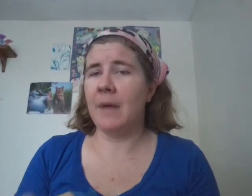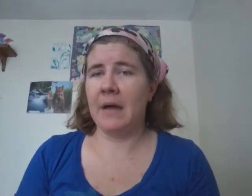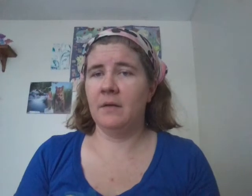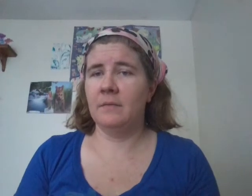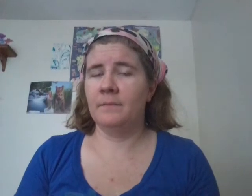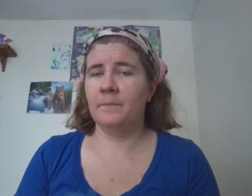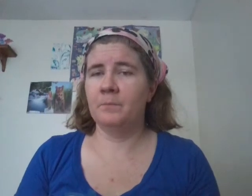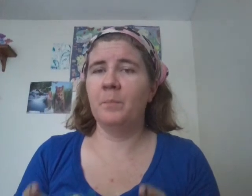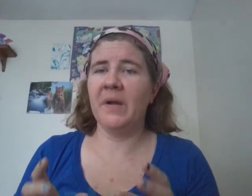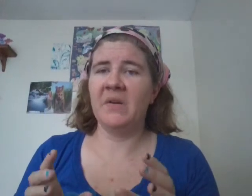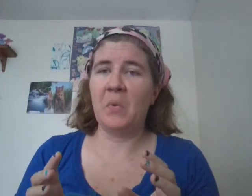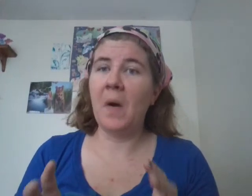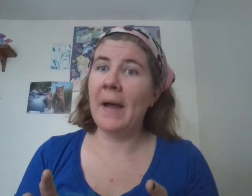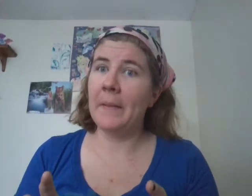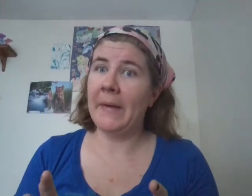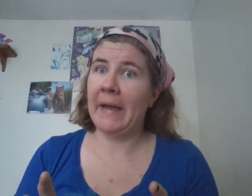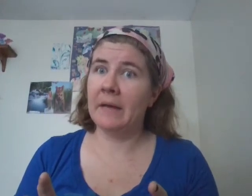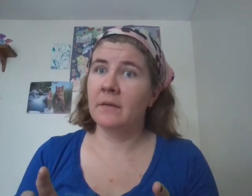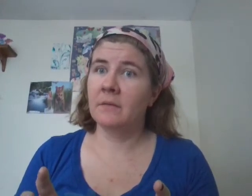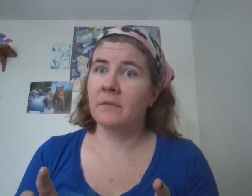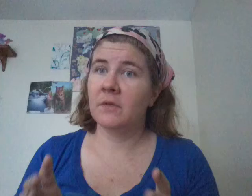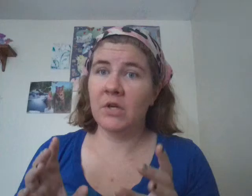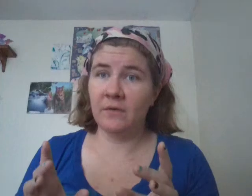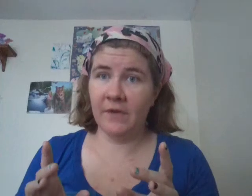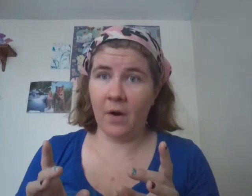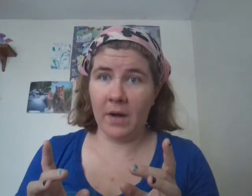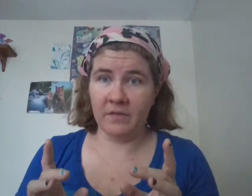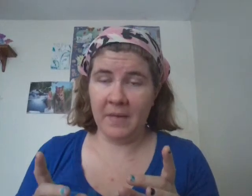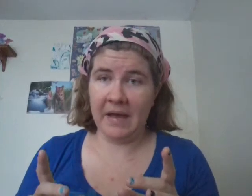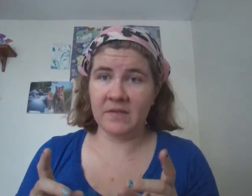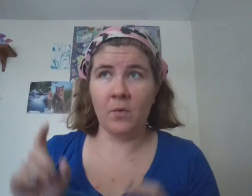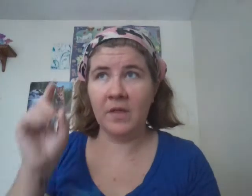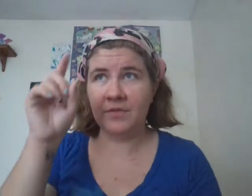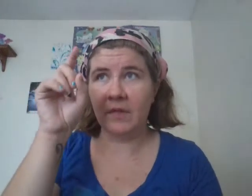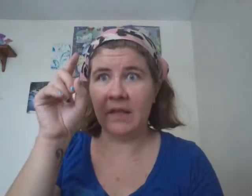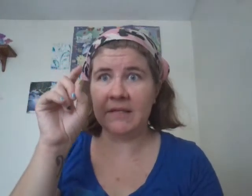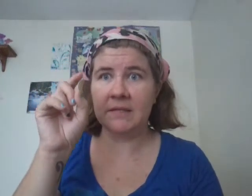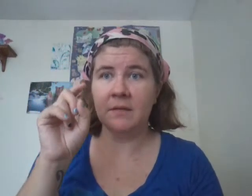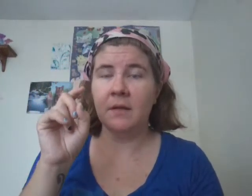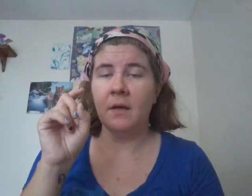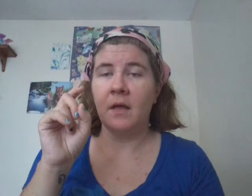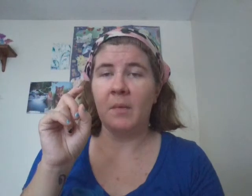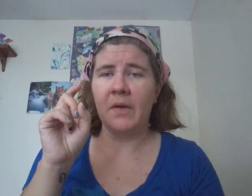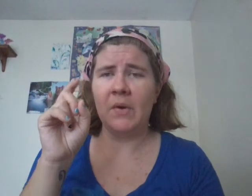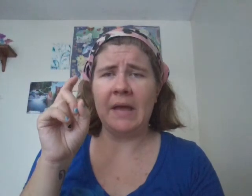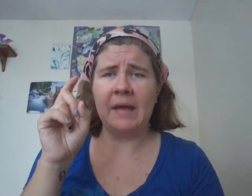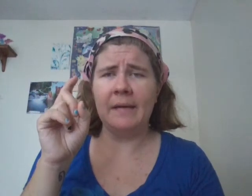I'm mad, but I don't know why I'm mad. Couldn't figure out why I was mad. So I went through the list. I'm like, okay,